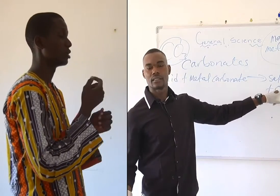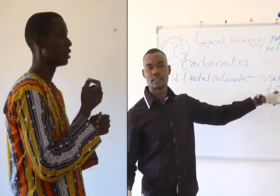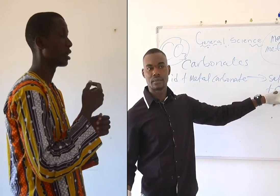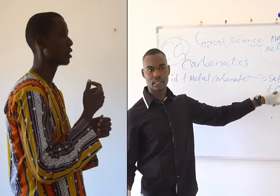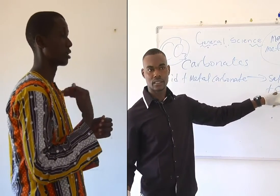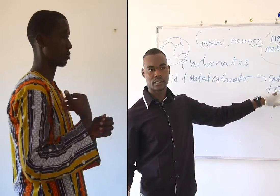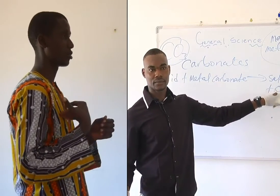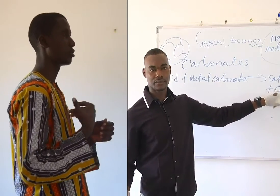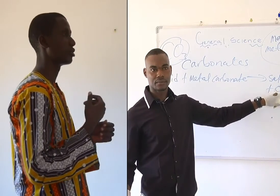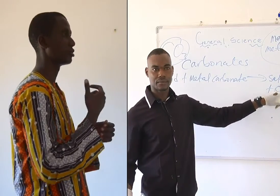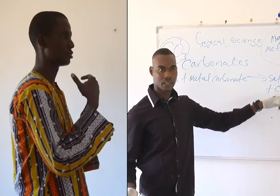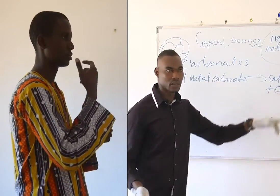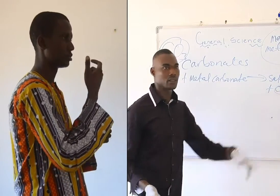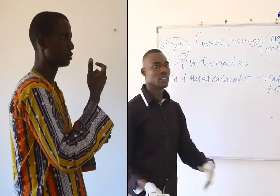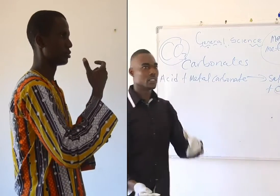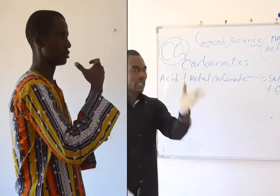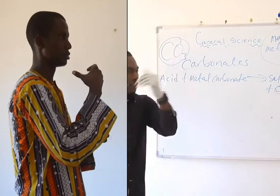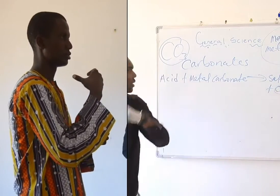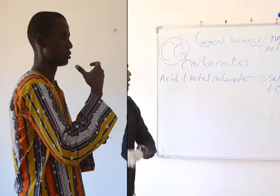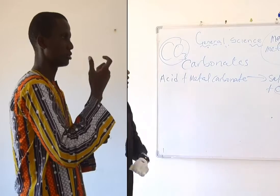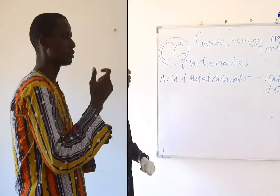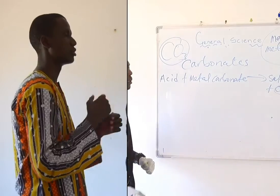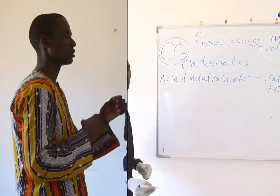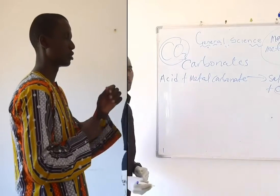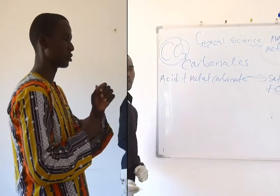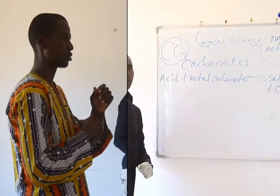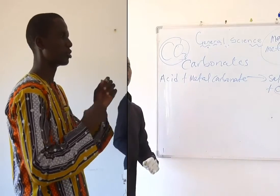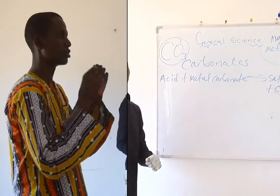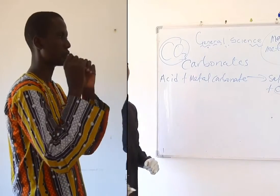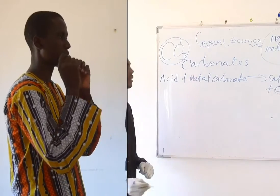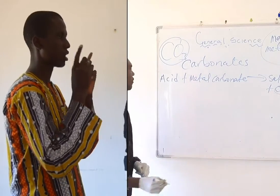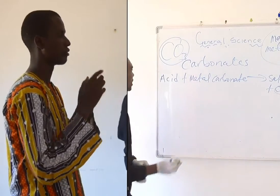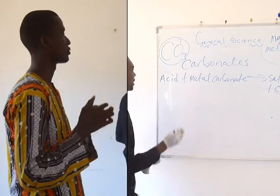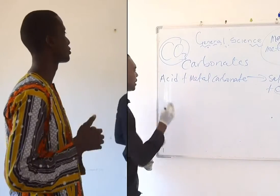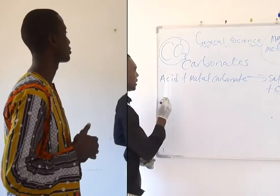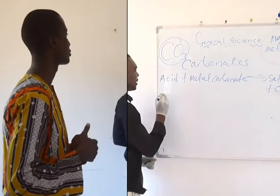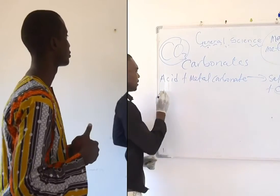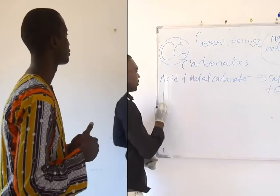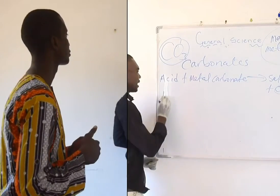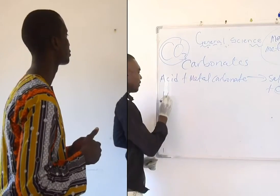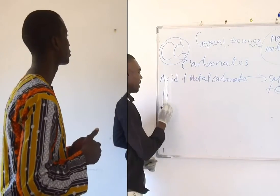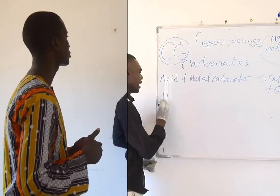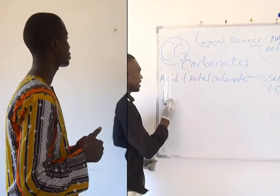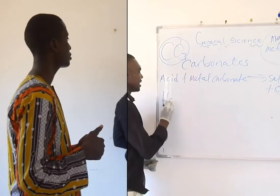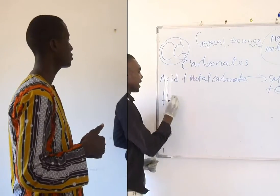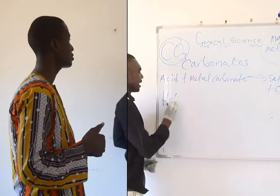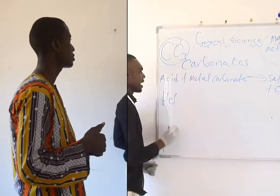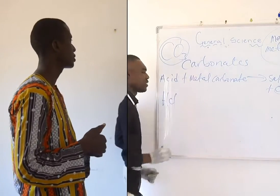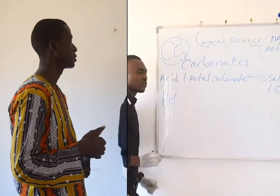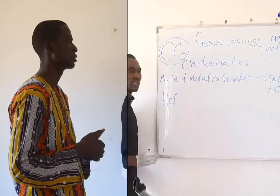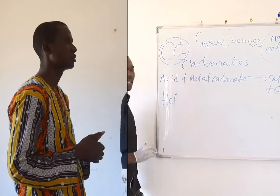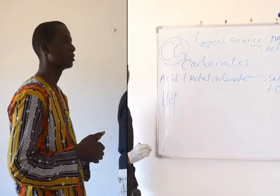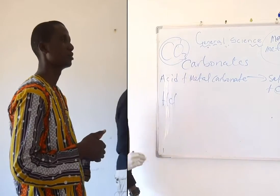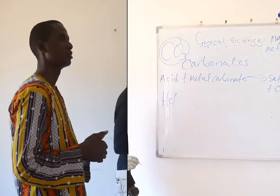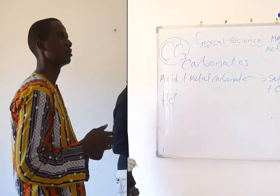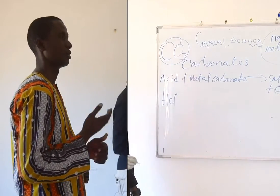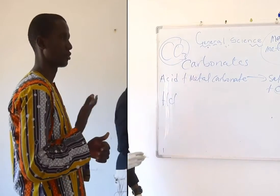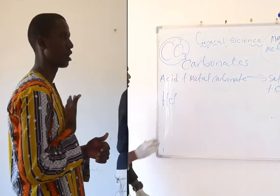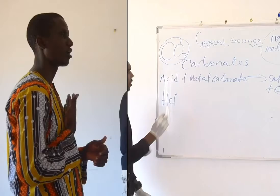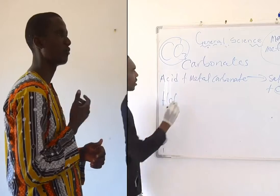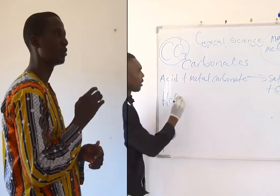dioxide, please. Good. So let's look at the simple equation there. For that, we have HCl, hydrochloric